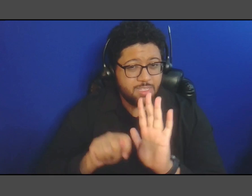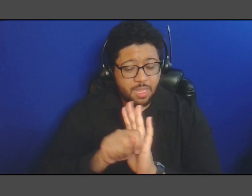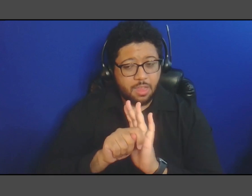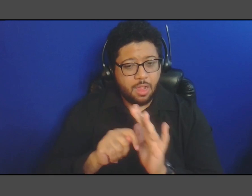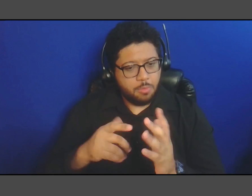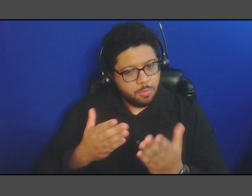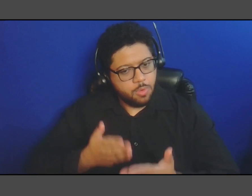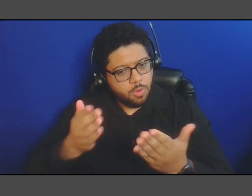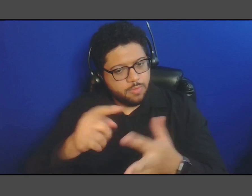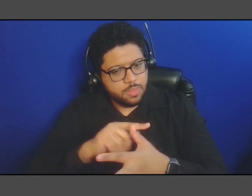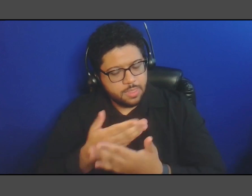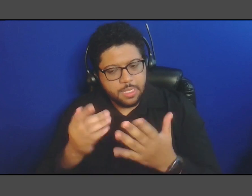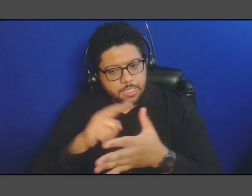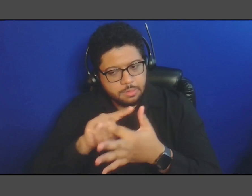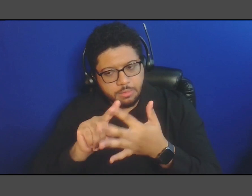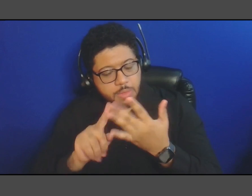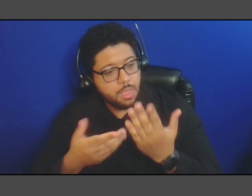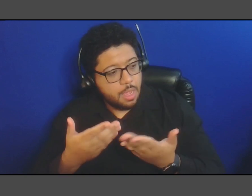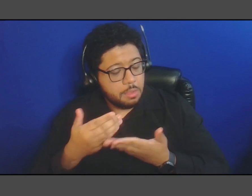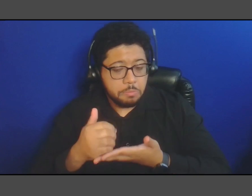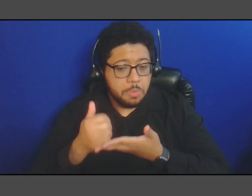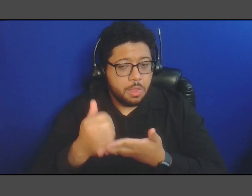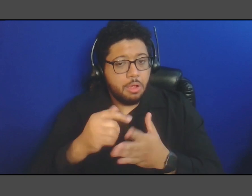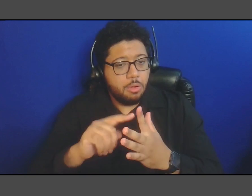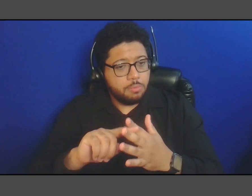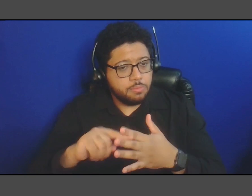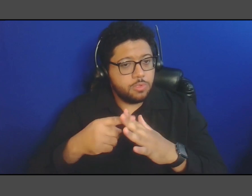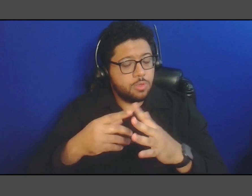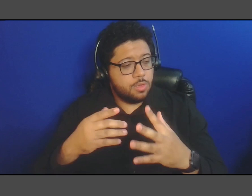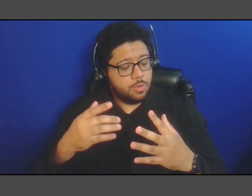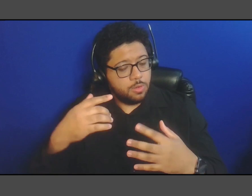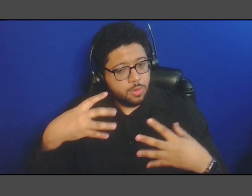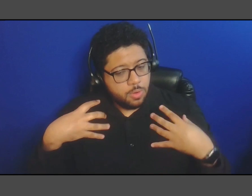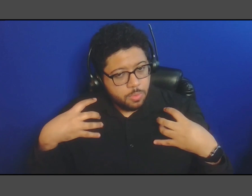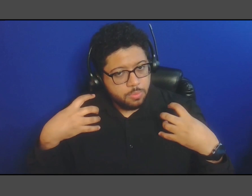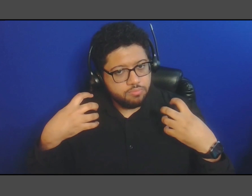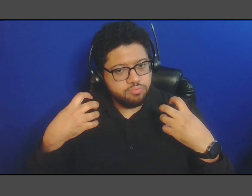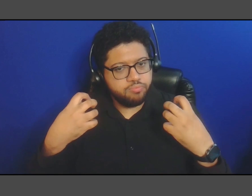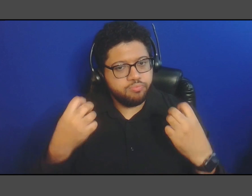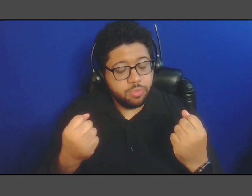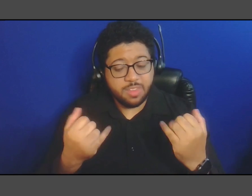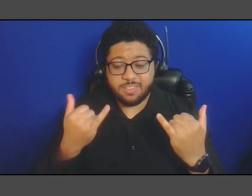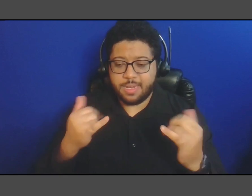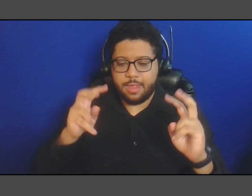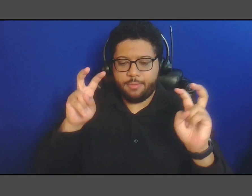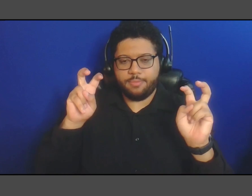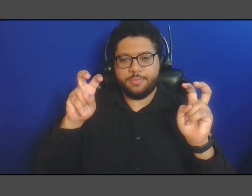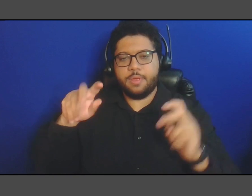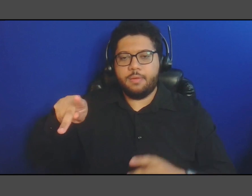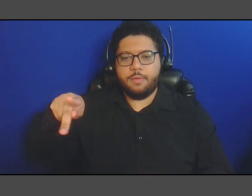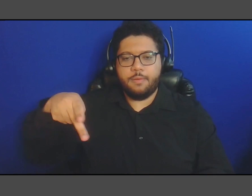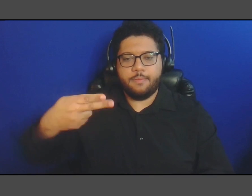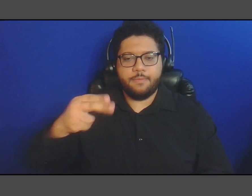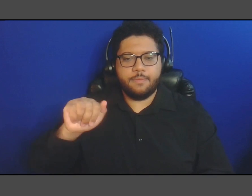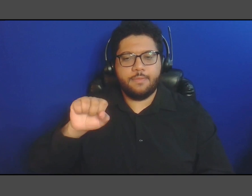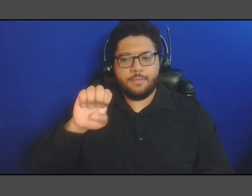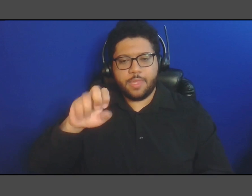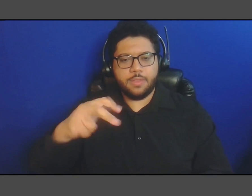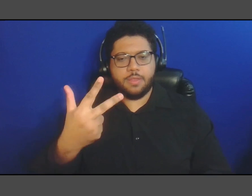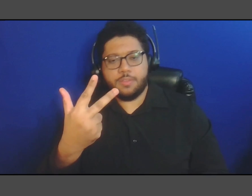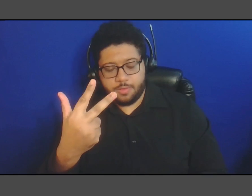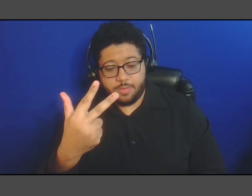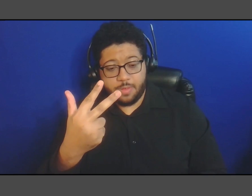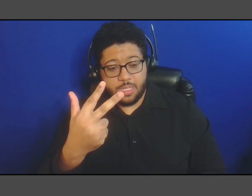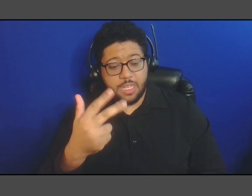are, I guess you could say we're in phase 3 now, working on how we can move these recommendations forward.